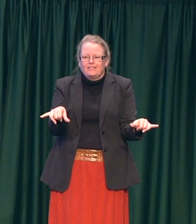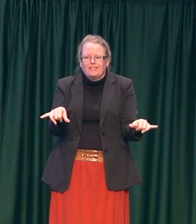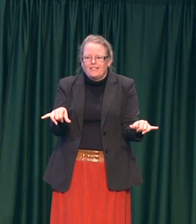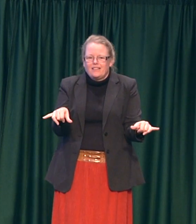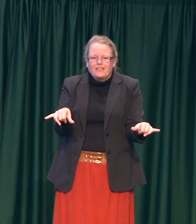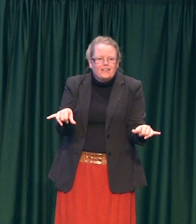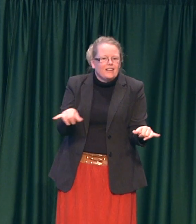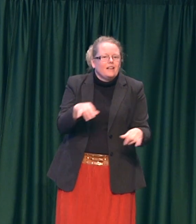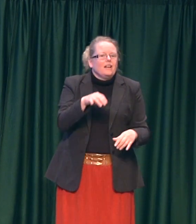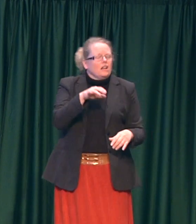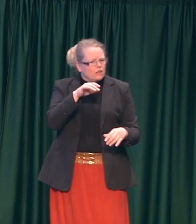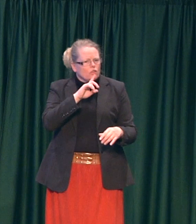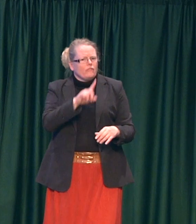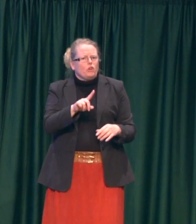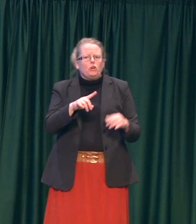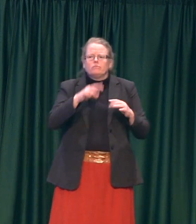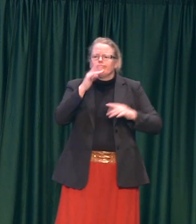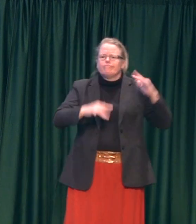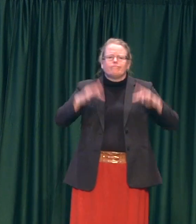Languages are not stagnant,